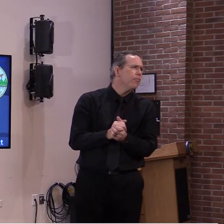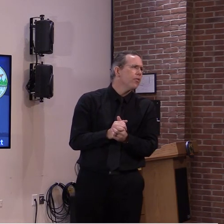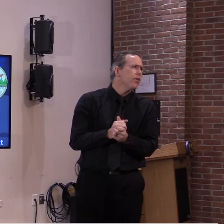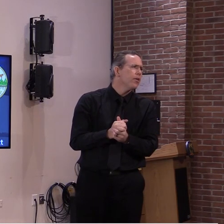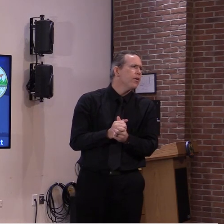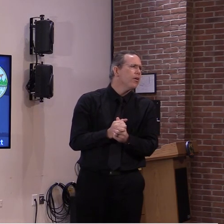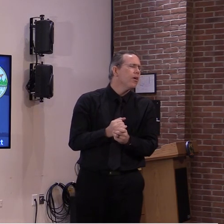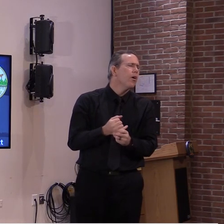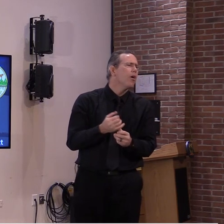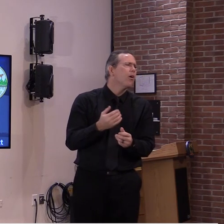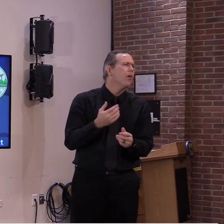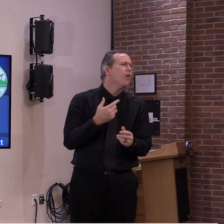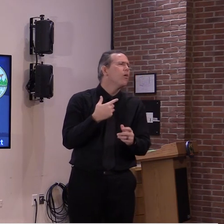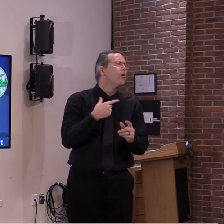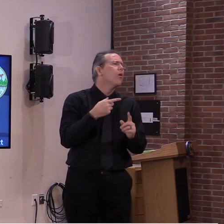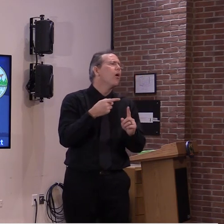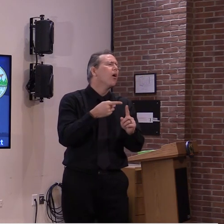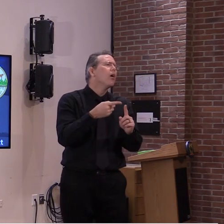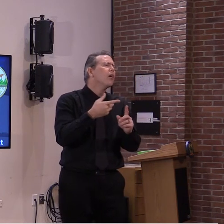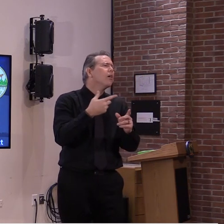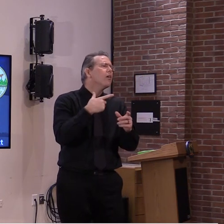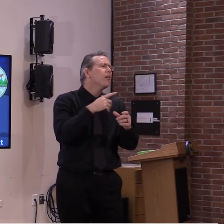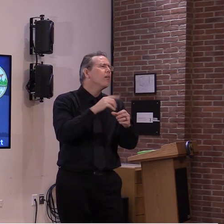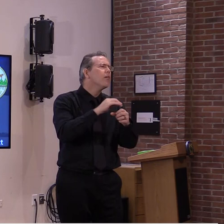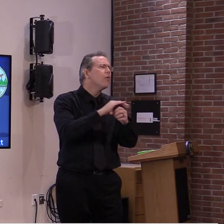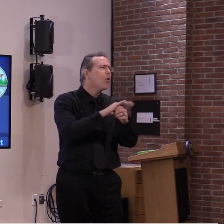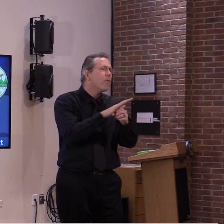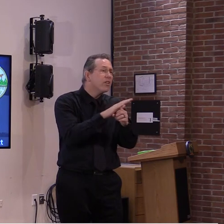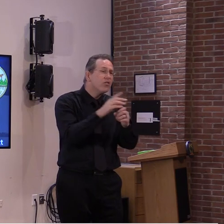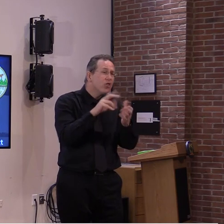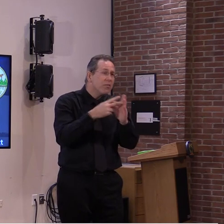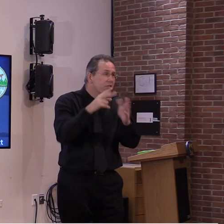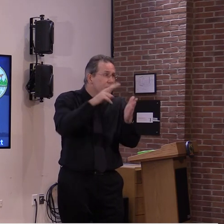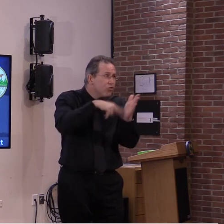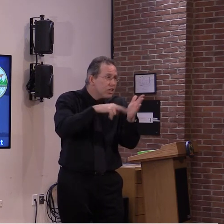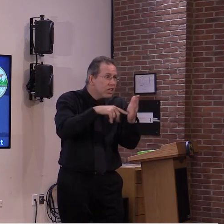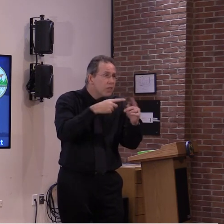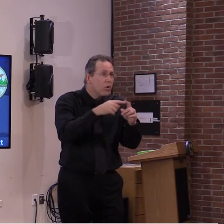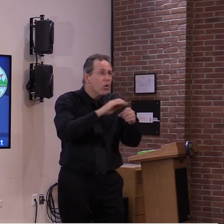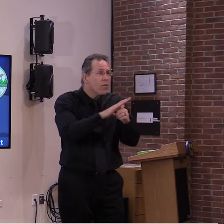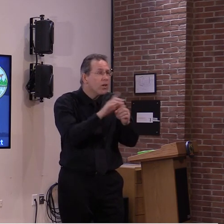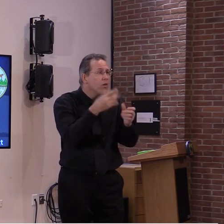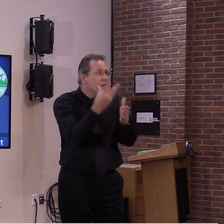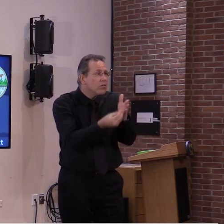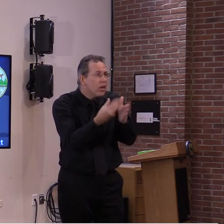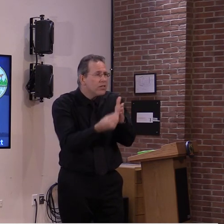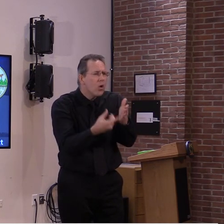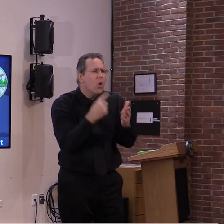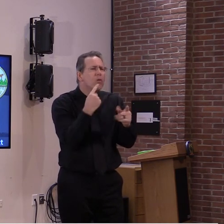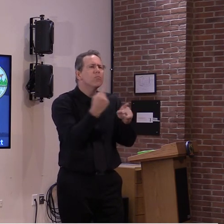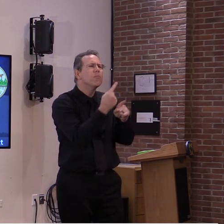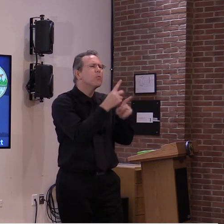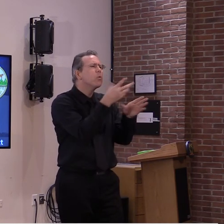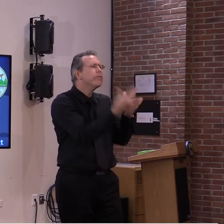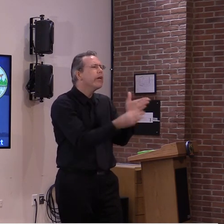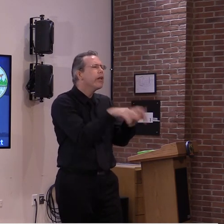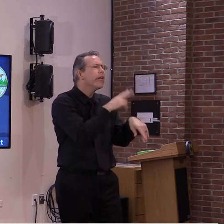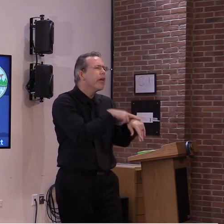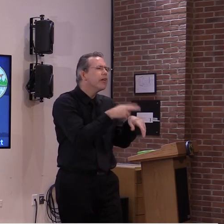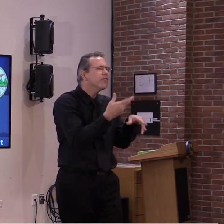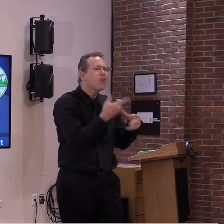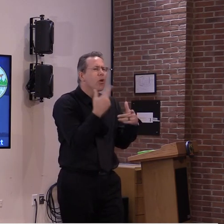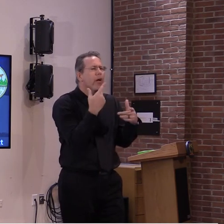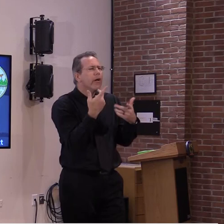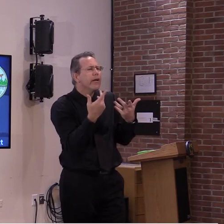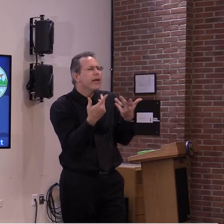6 and 16%? All I know is, Steve, we're in a pandemic right now, in a public health emergency, where people are dying